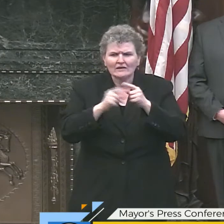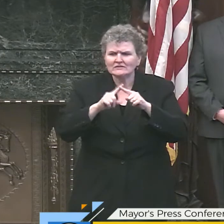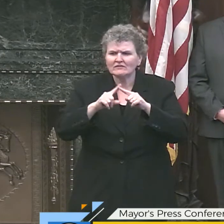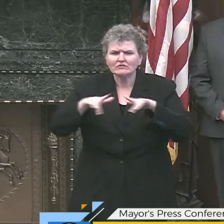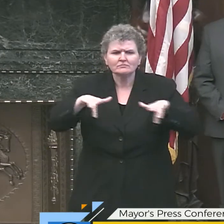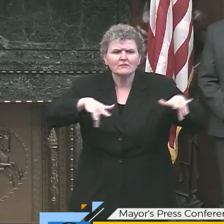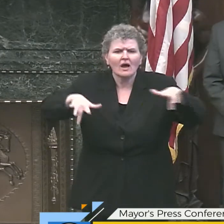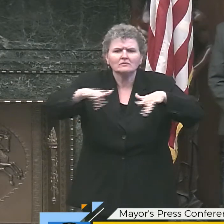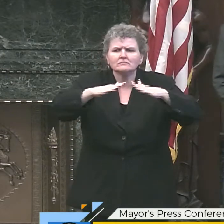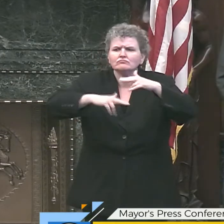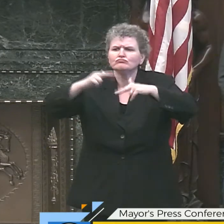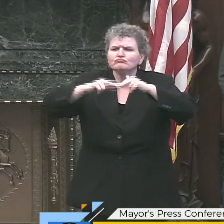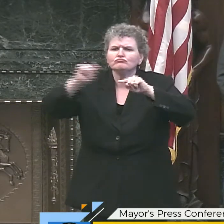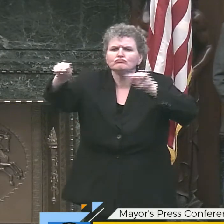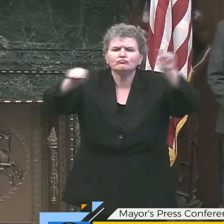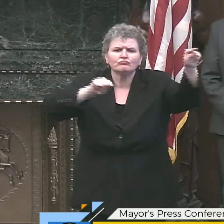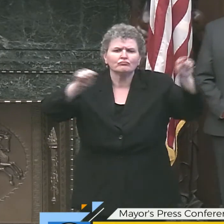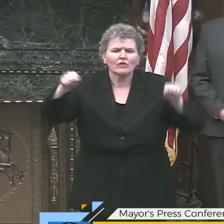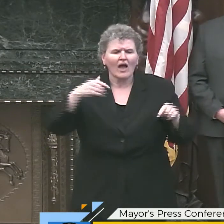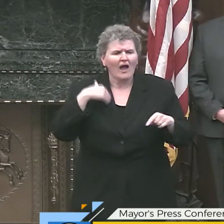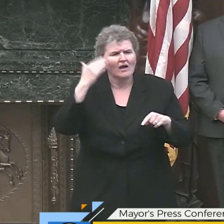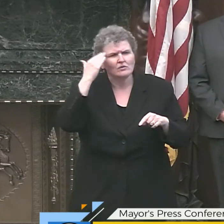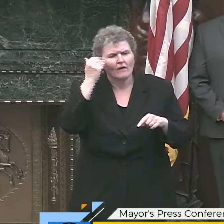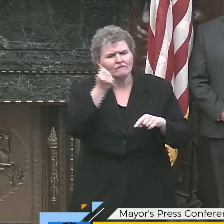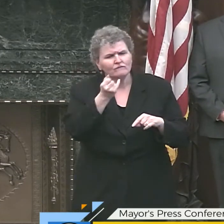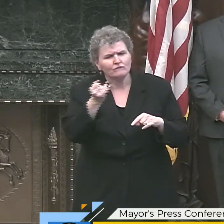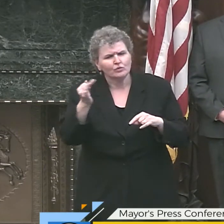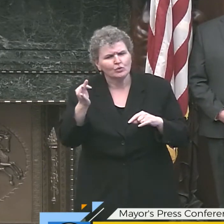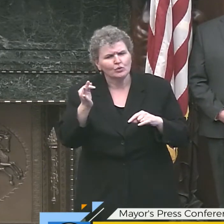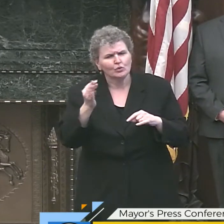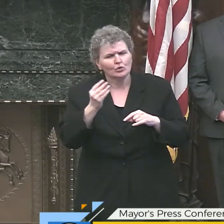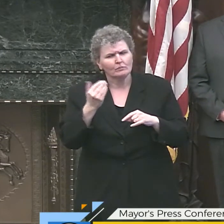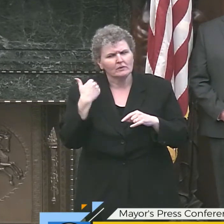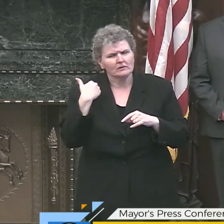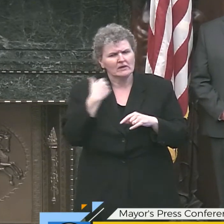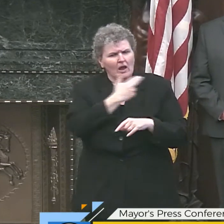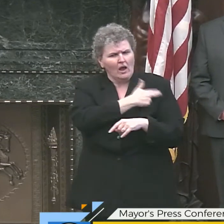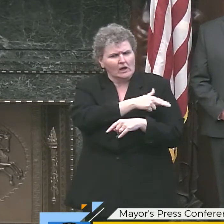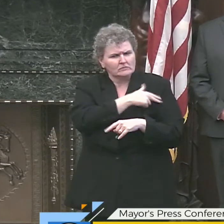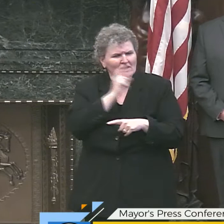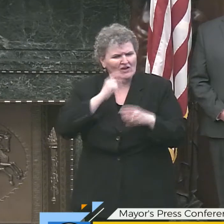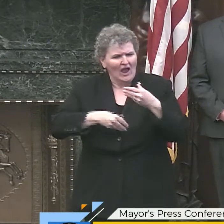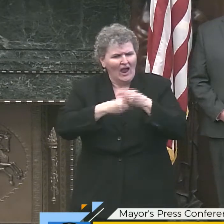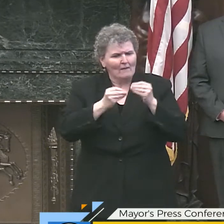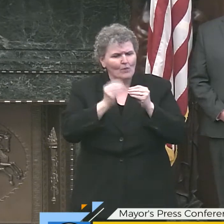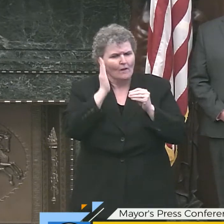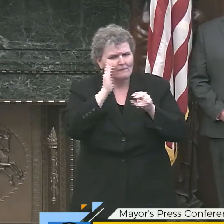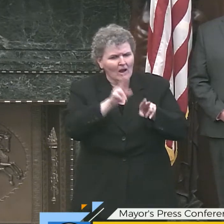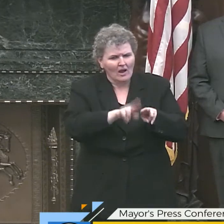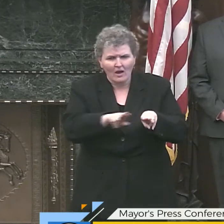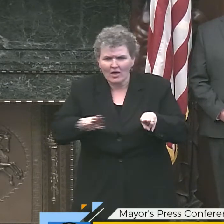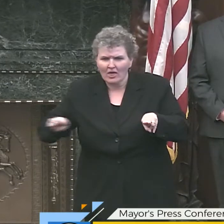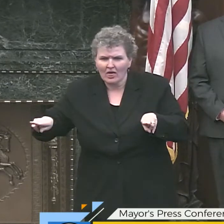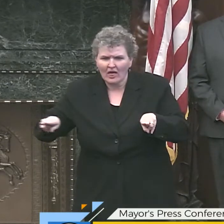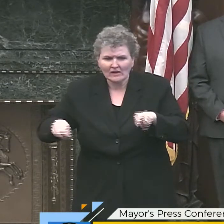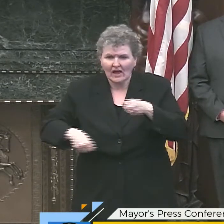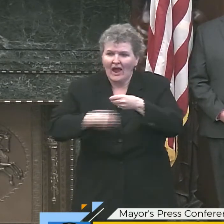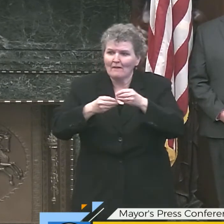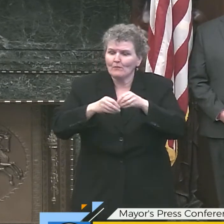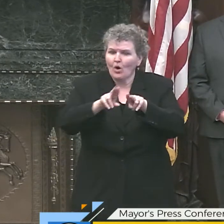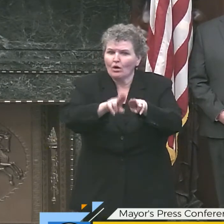whether, you had mentioned, I think a couple weeks ago now, that they could be adding beds within existing hospitals. Has that been done?